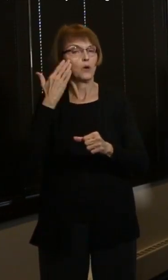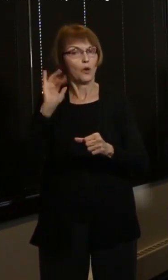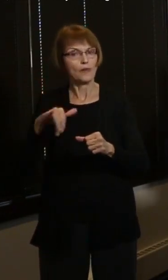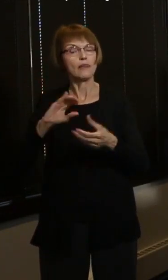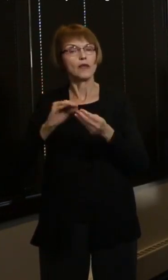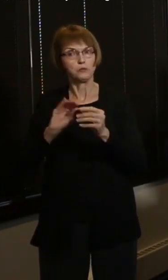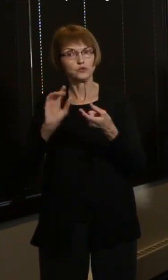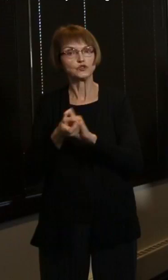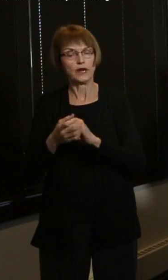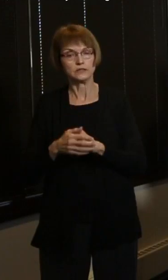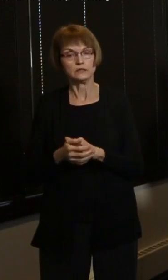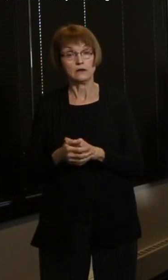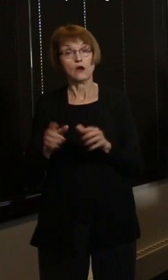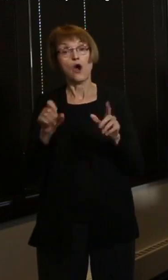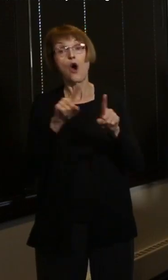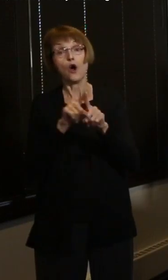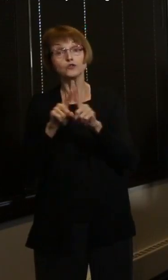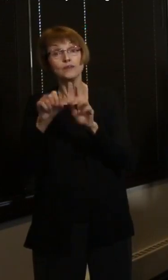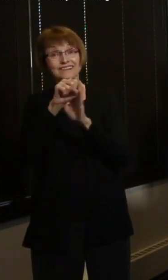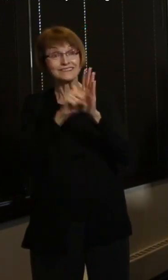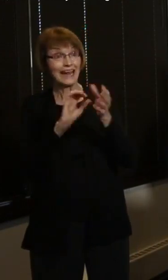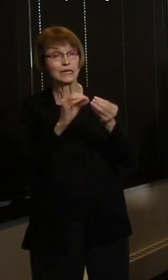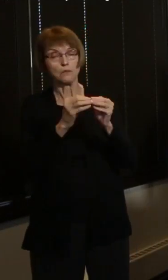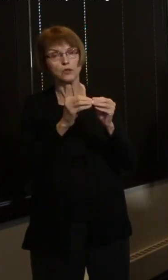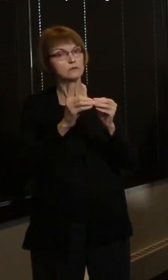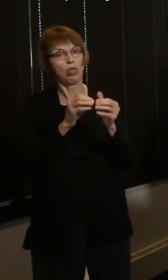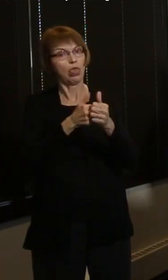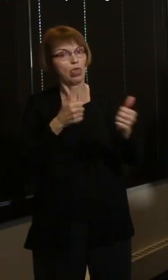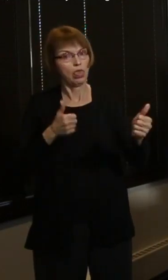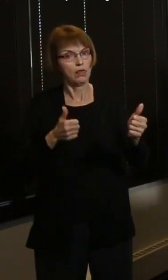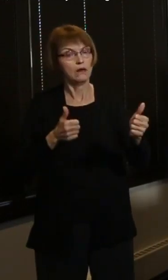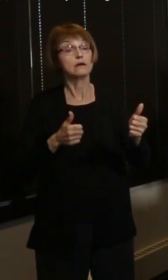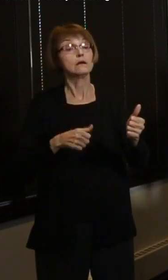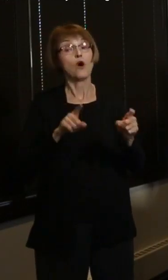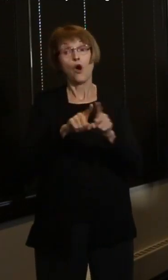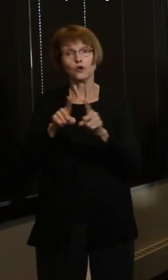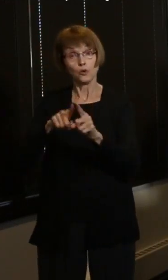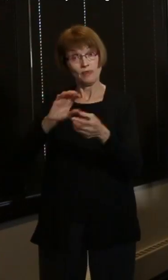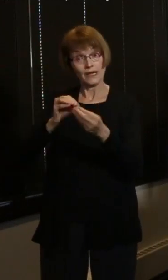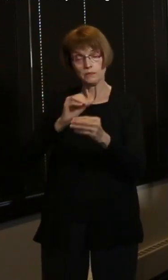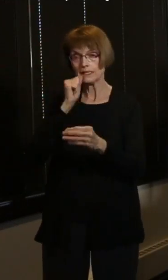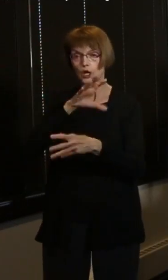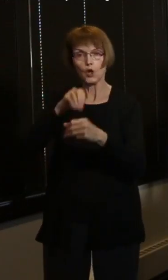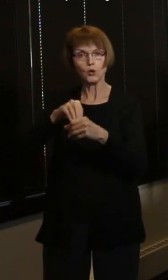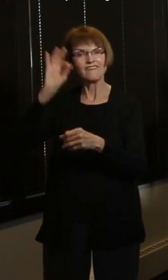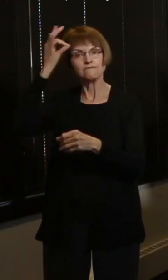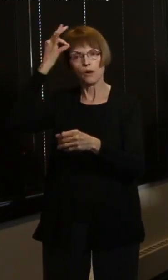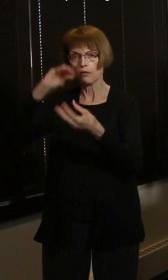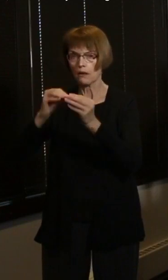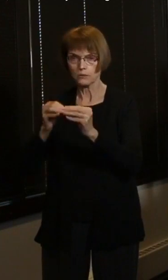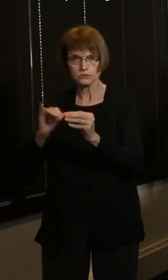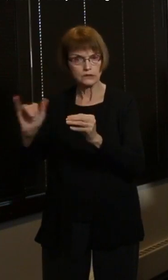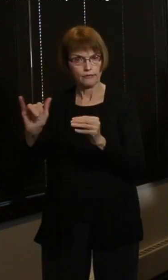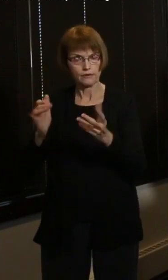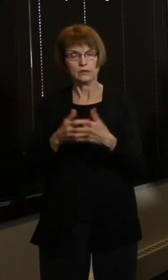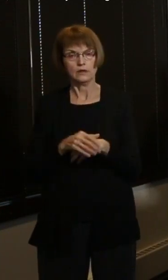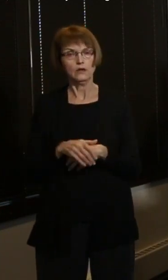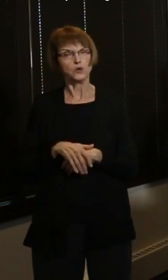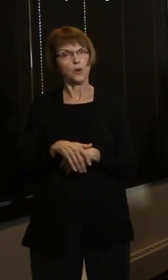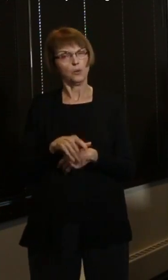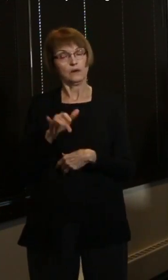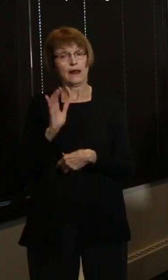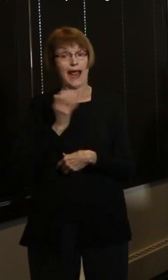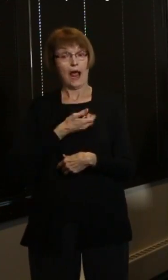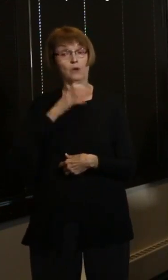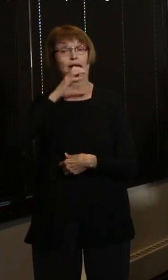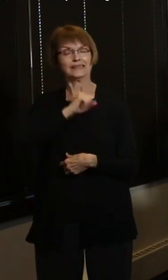from the state, and it's lagging, and it doesn't include the federal data. So again, these are very conservative estimates. But I think, you